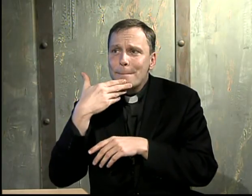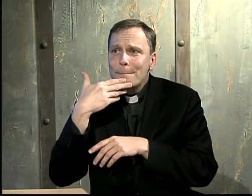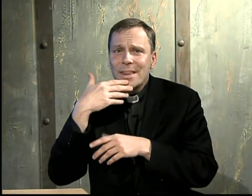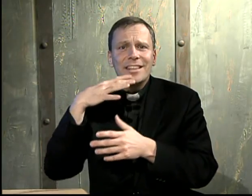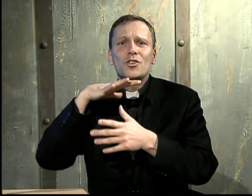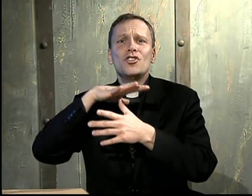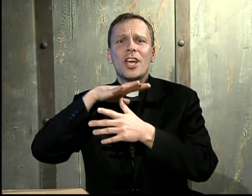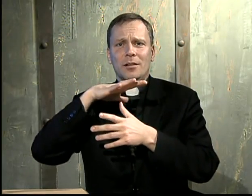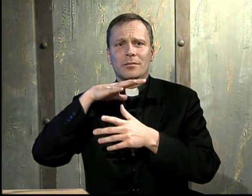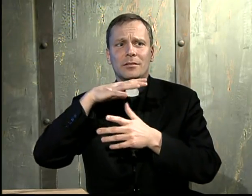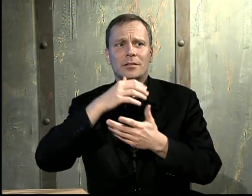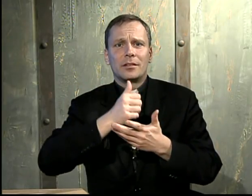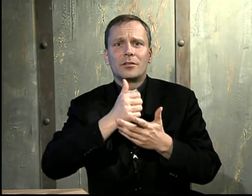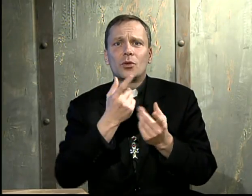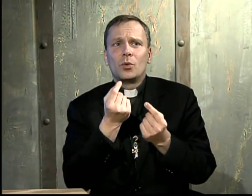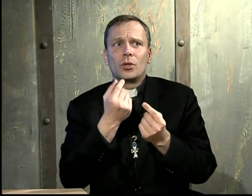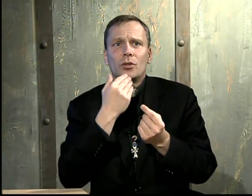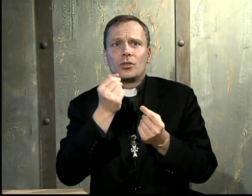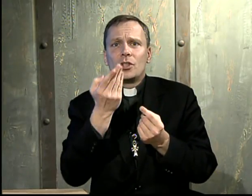before birth,